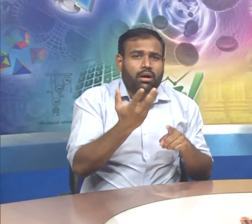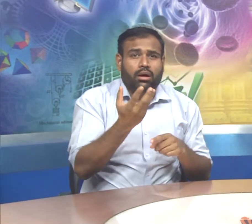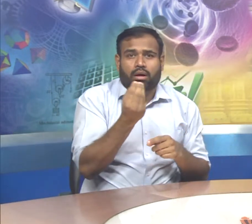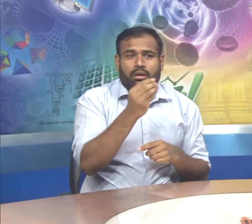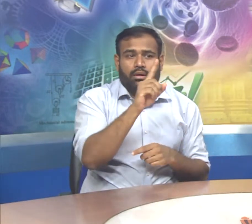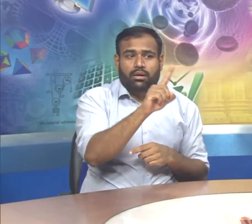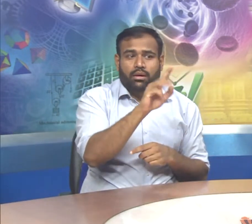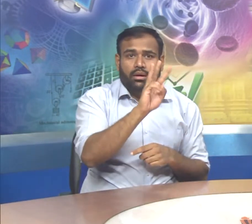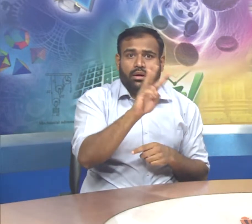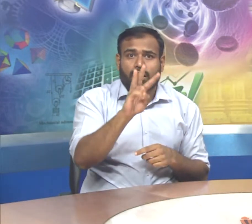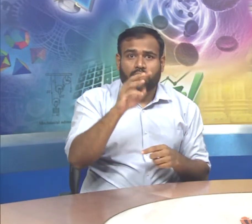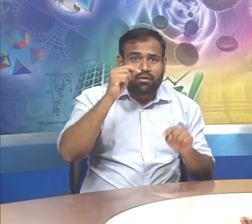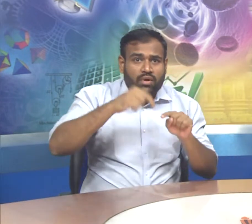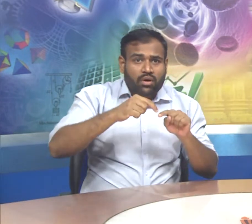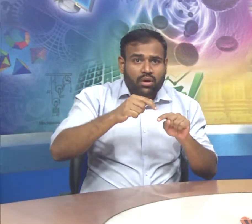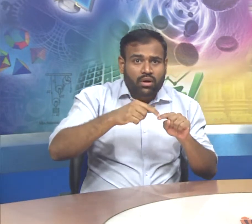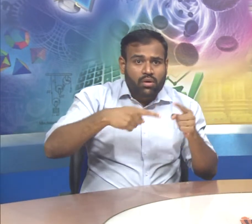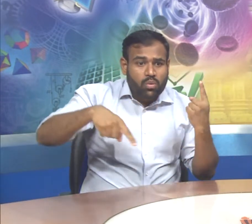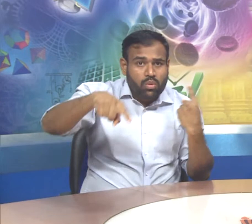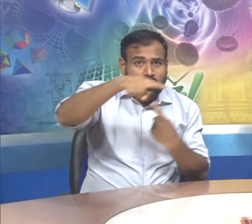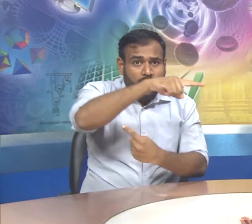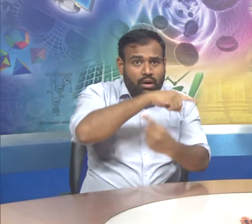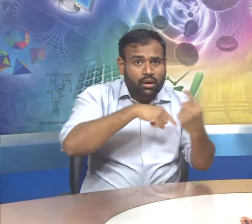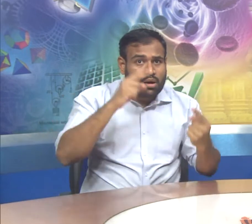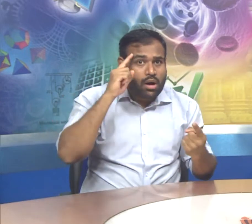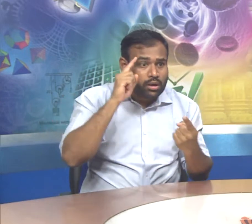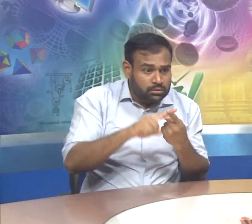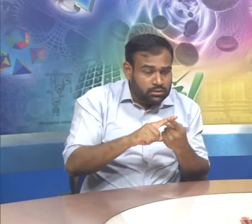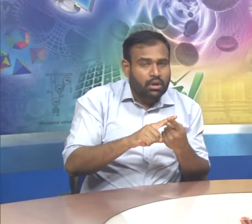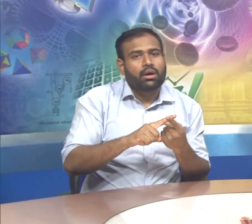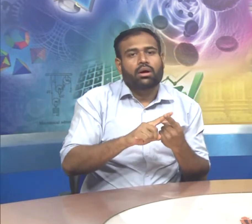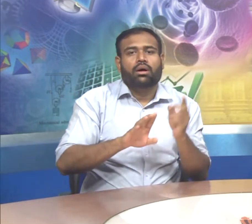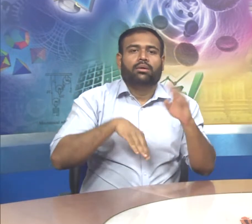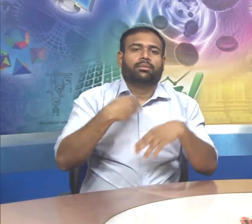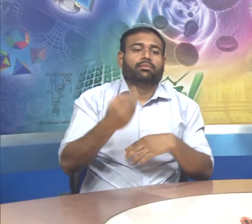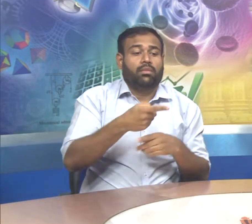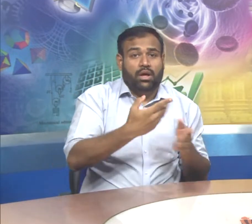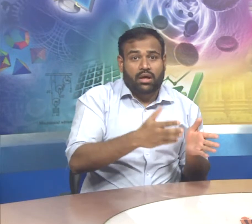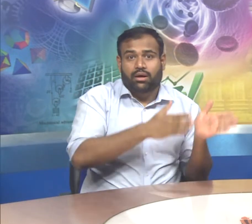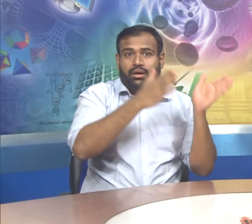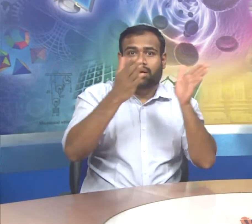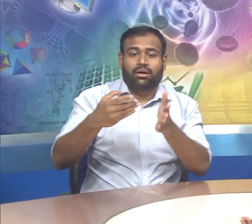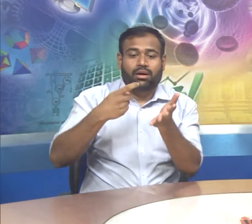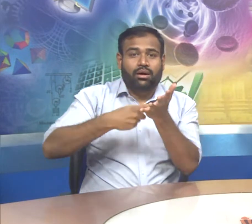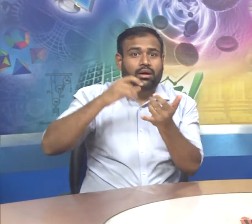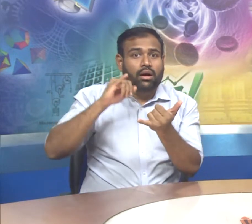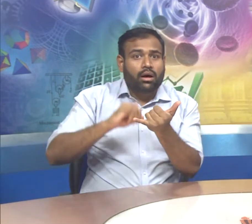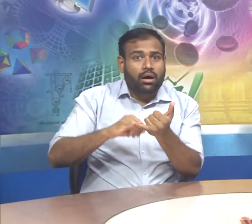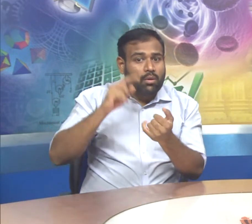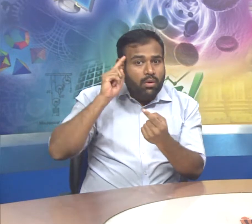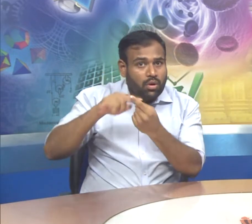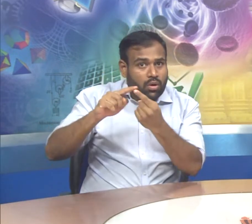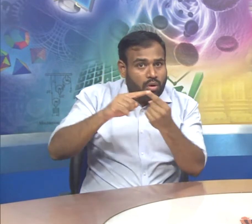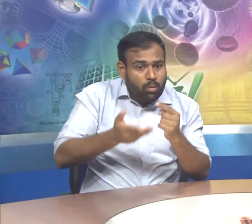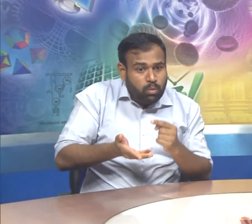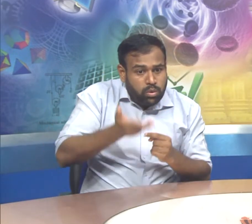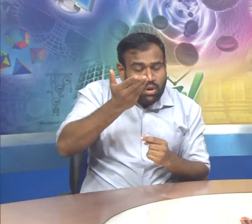the President for such removals on the ground of proved misbehavior